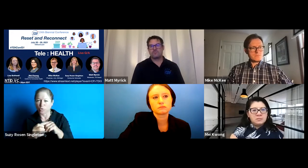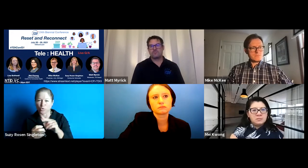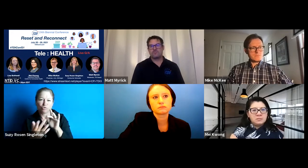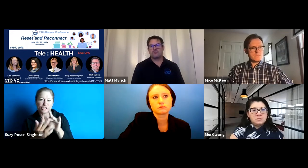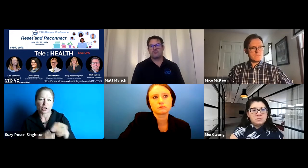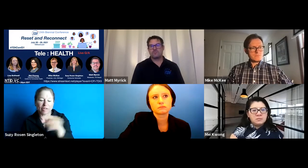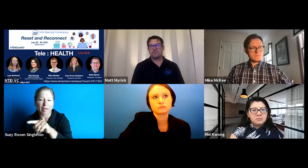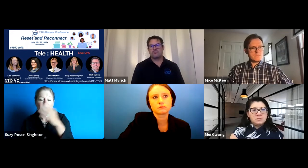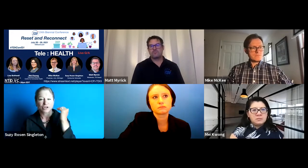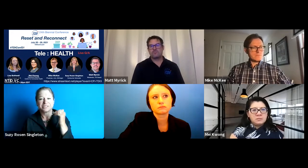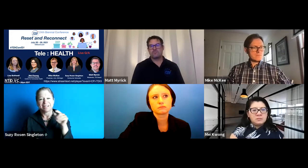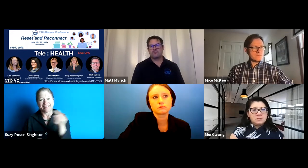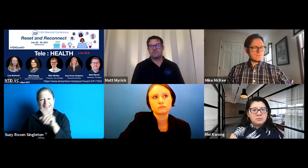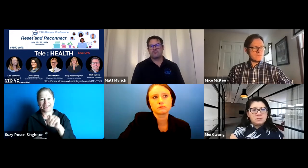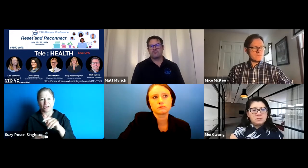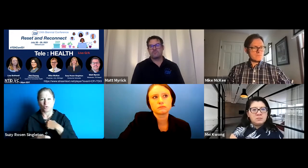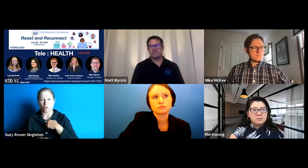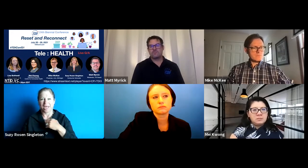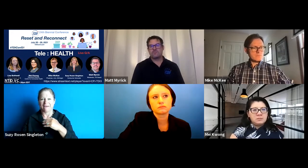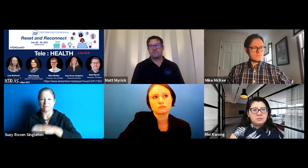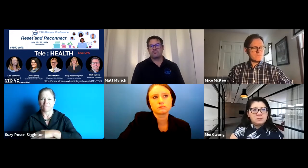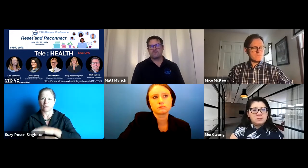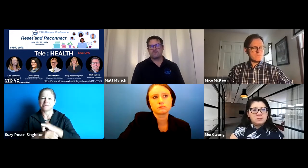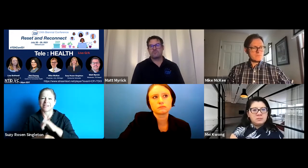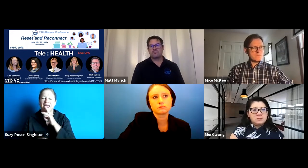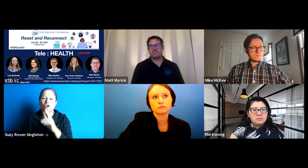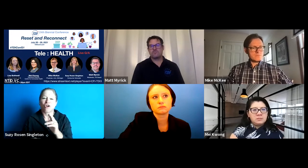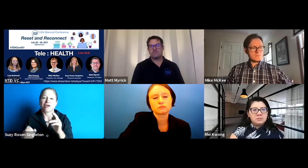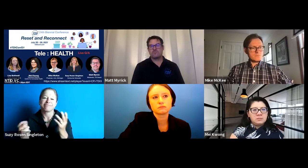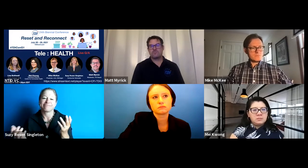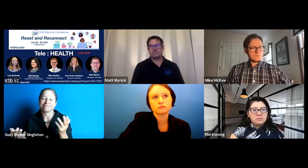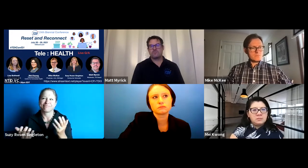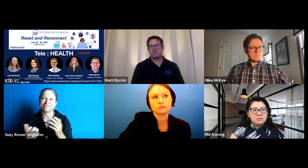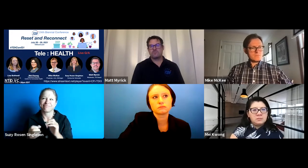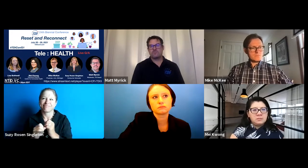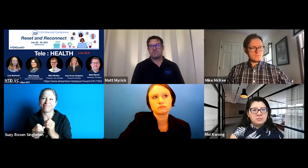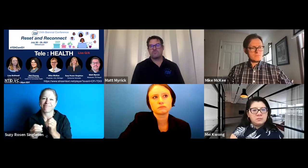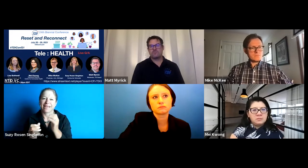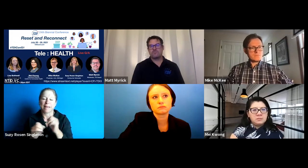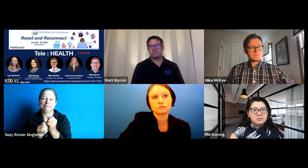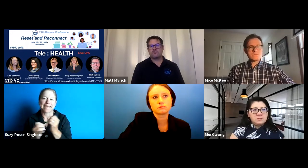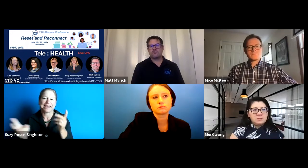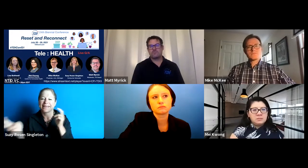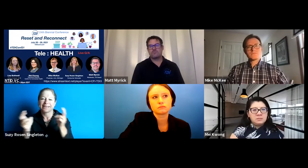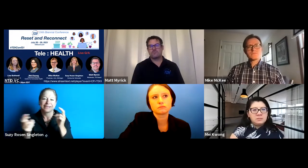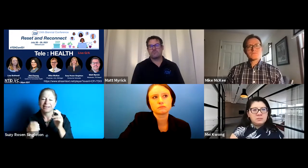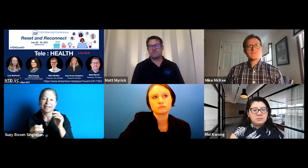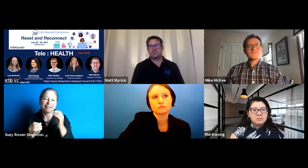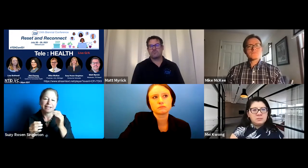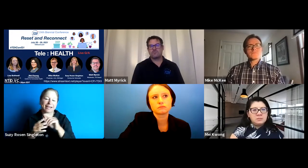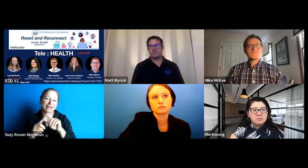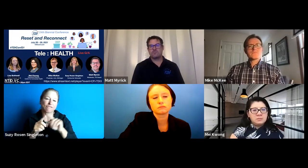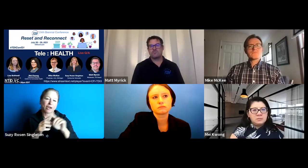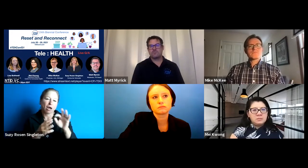So it is important to consider how to reach out to them, because they need to have platforms that are